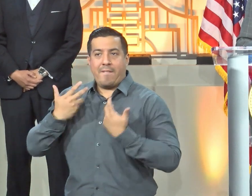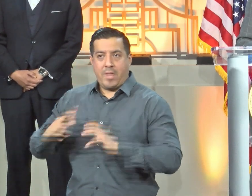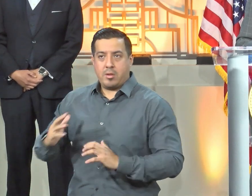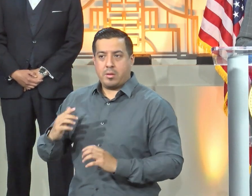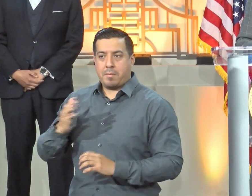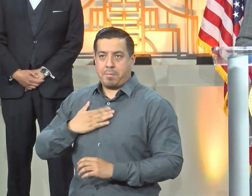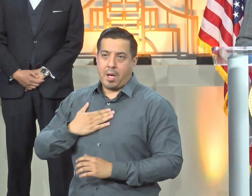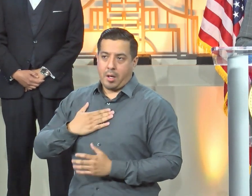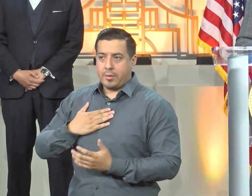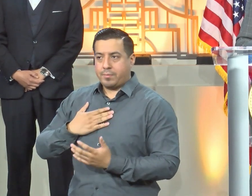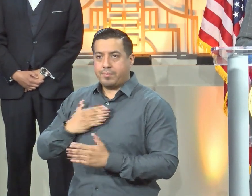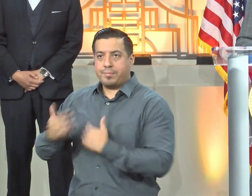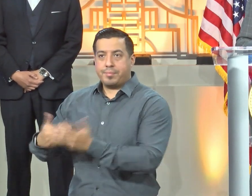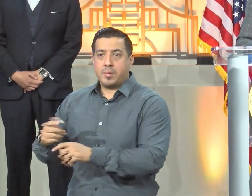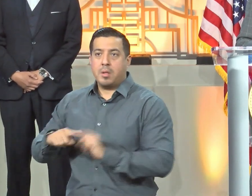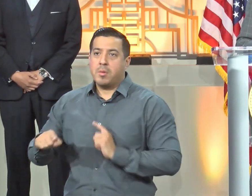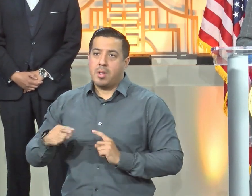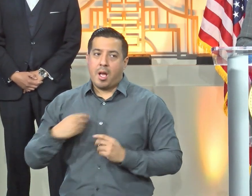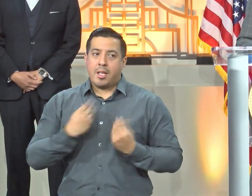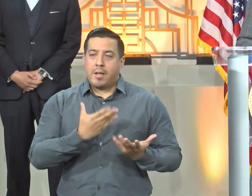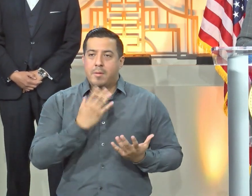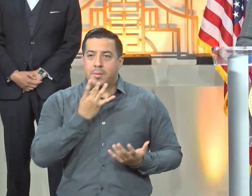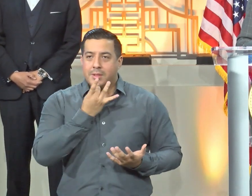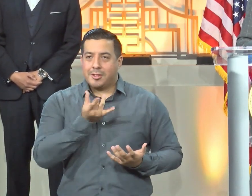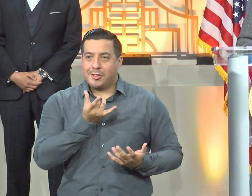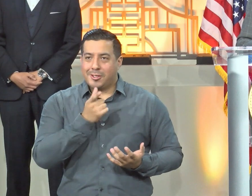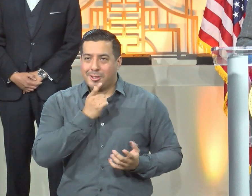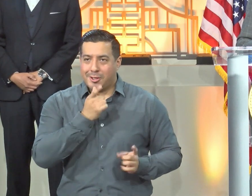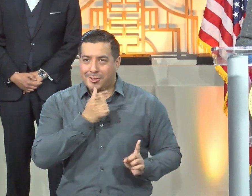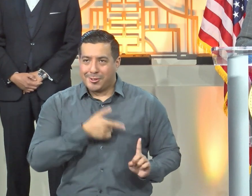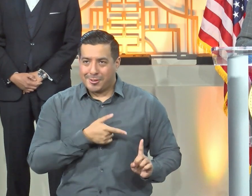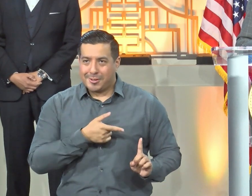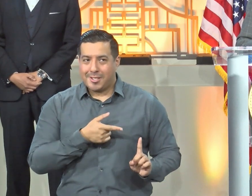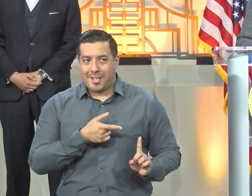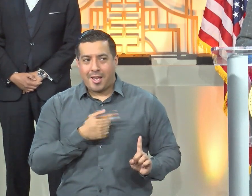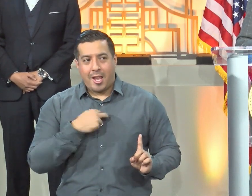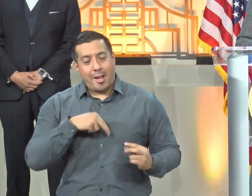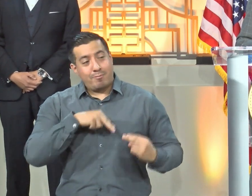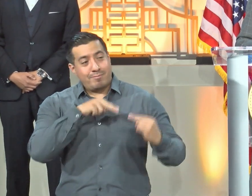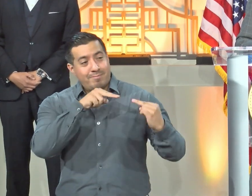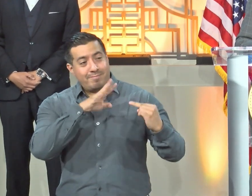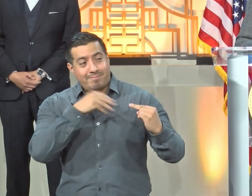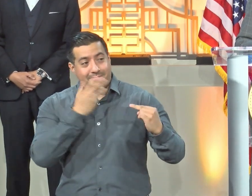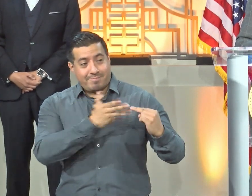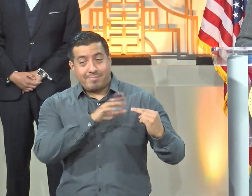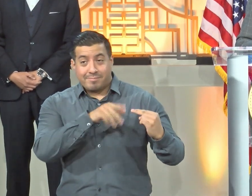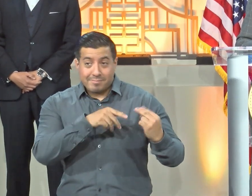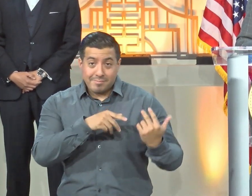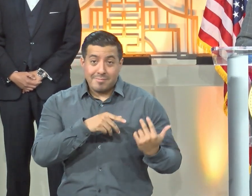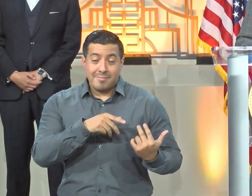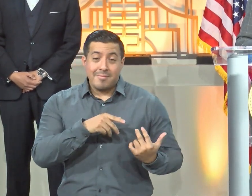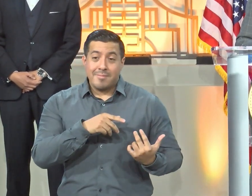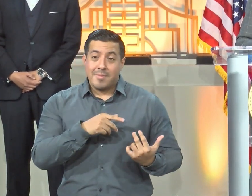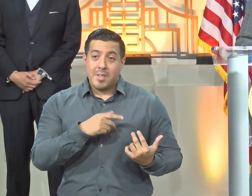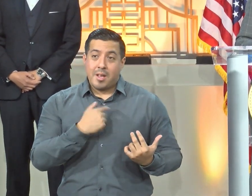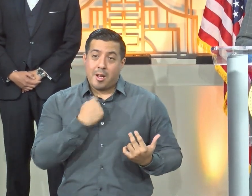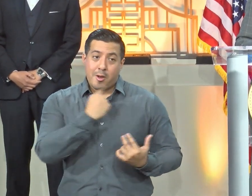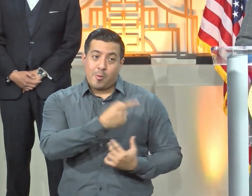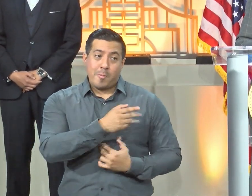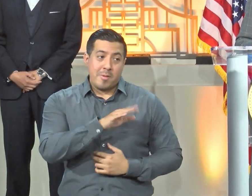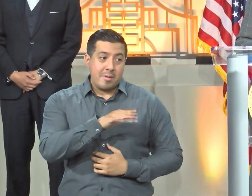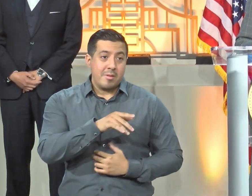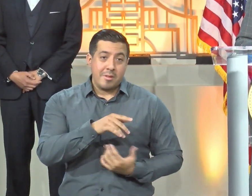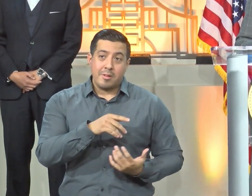But I gave him a delicious lunch, looked him in his eyes, and I said,